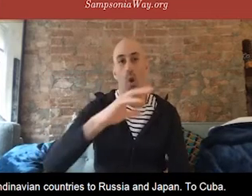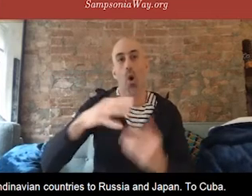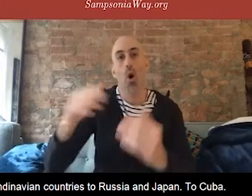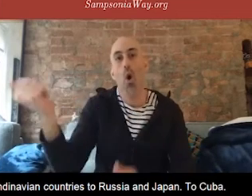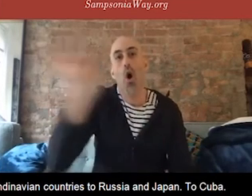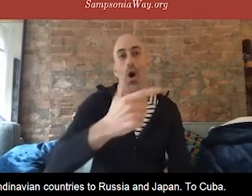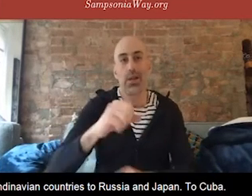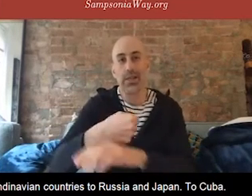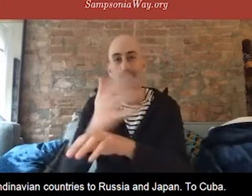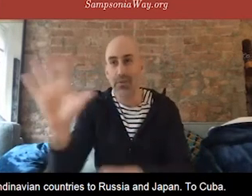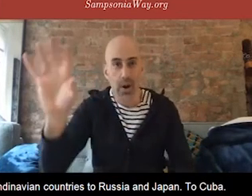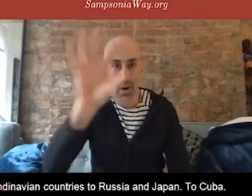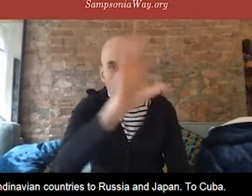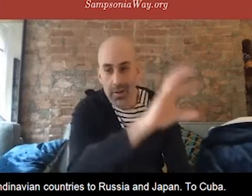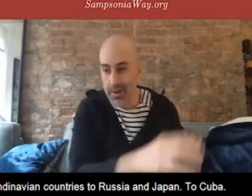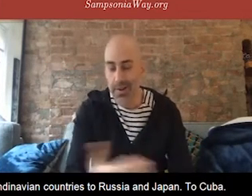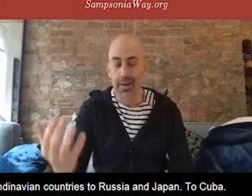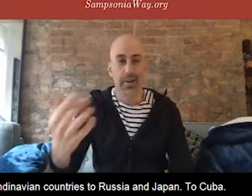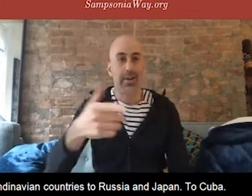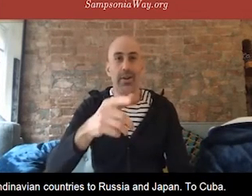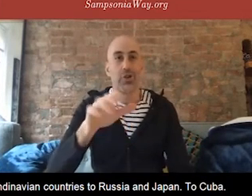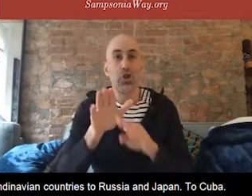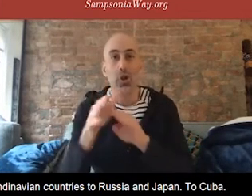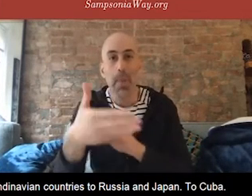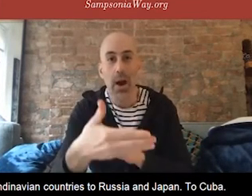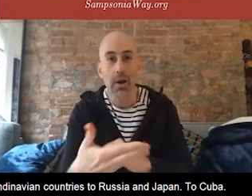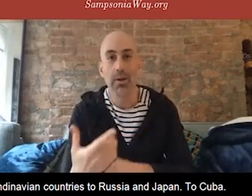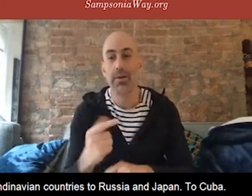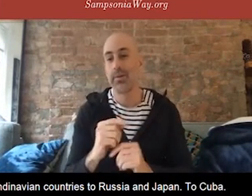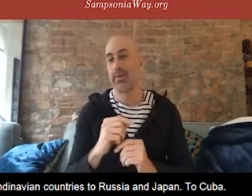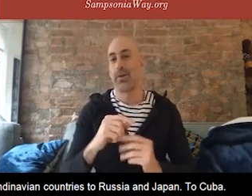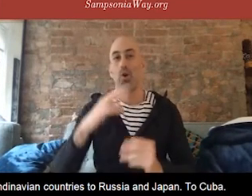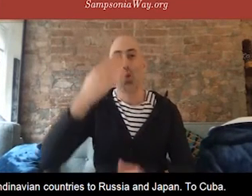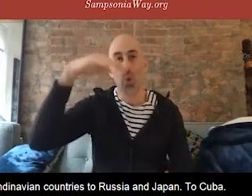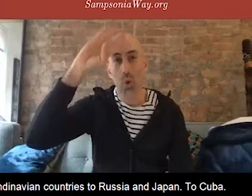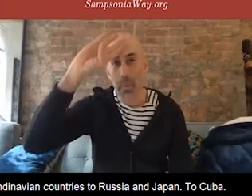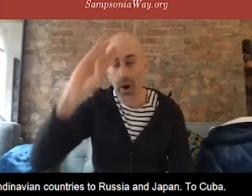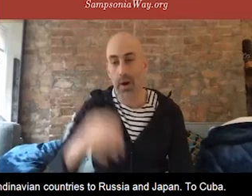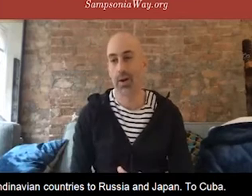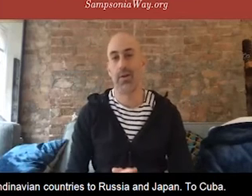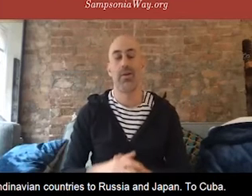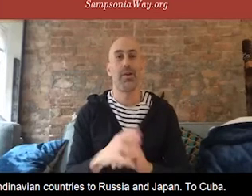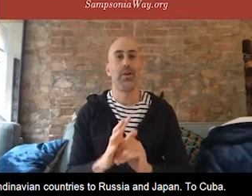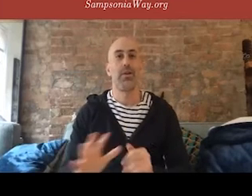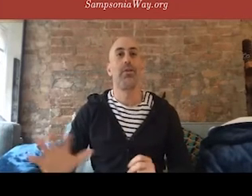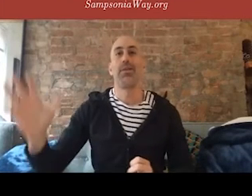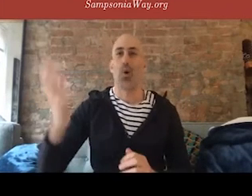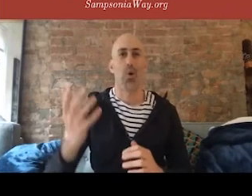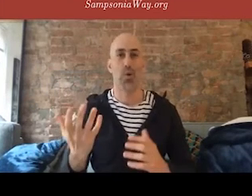Scandinavia, Norway, Sweden, all of the Scandinavian countries, to Russia and Japan, to